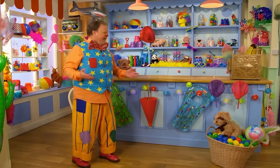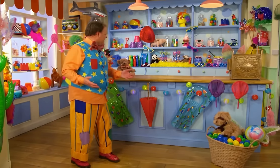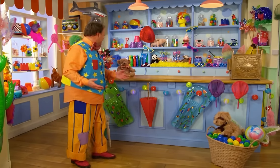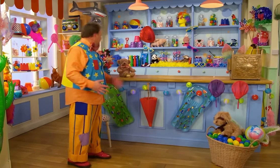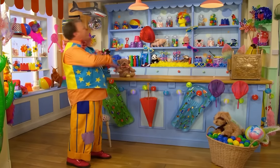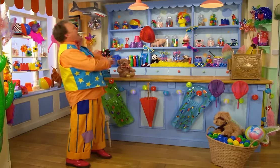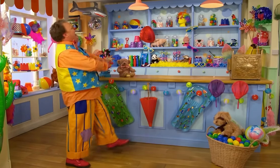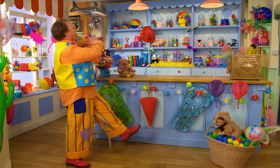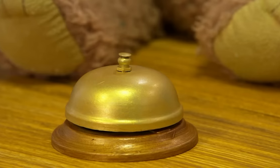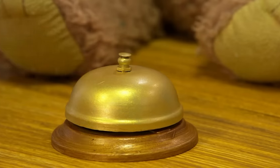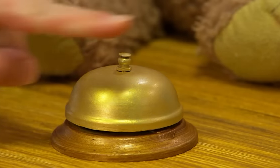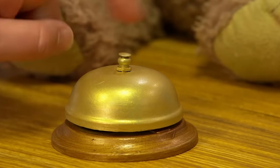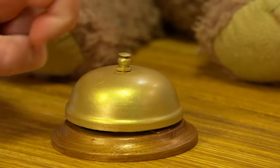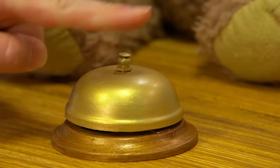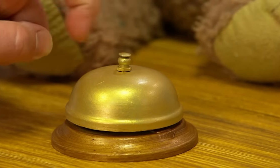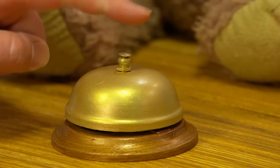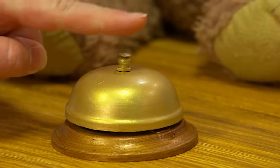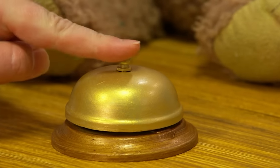bell? I mean, day!